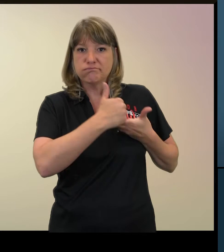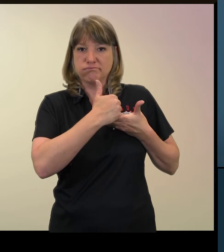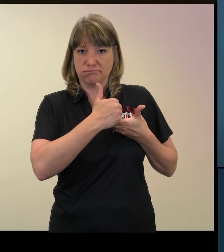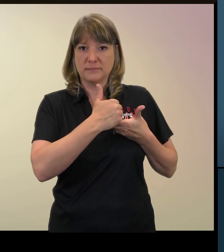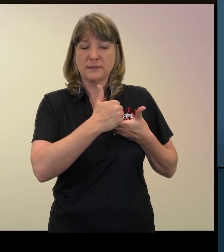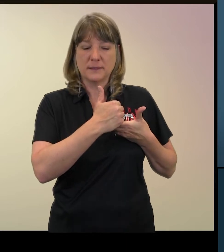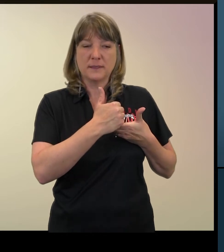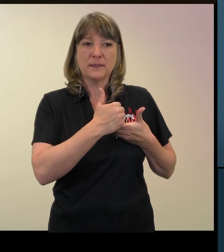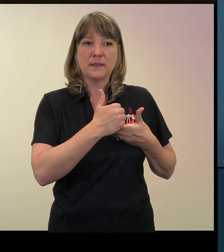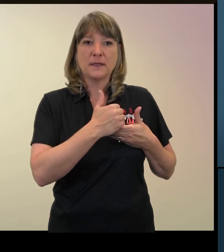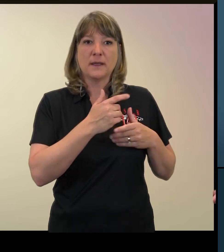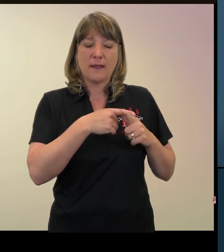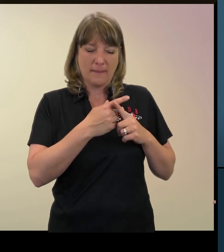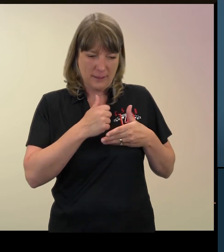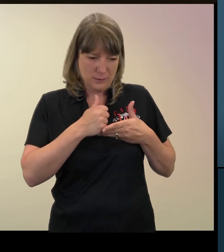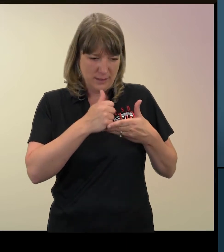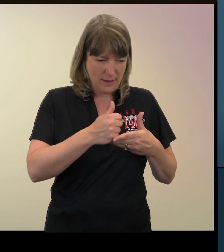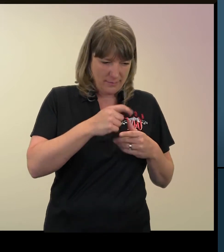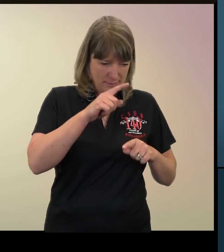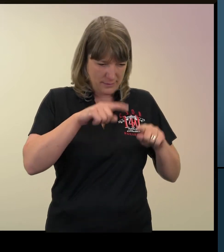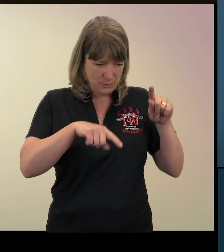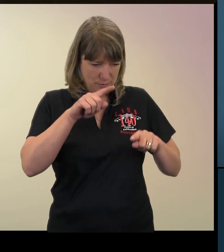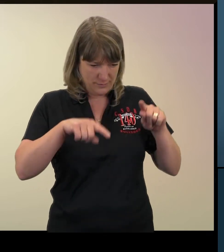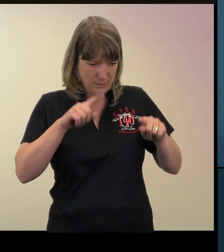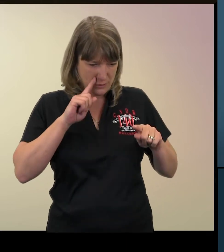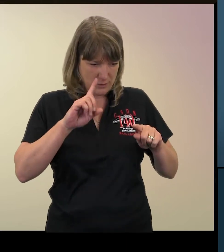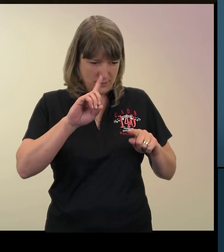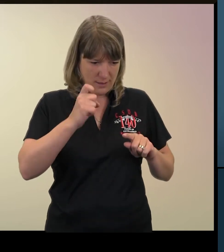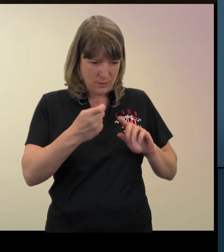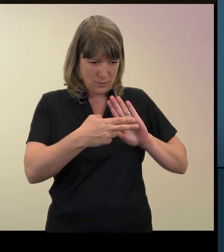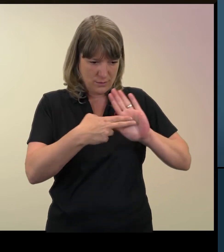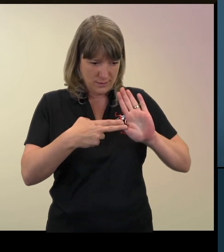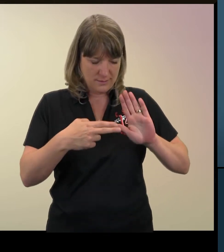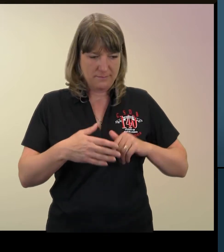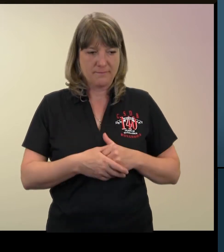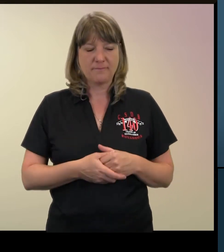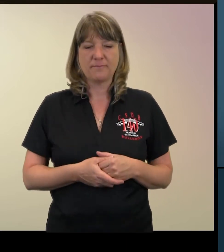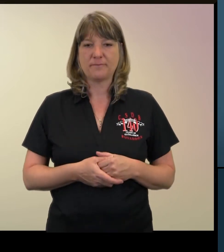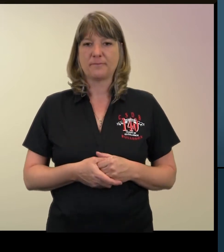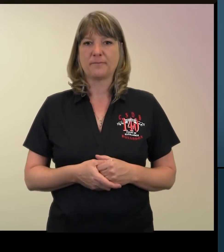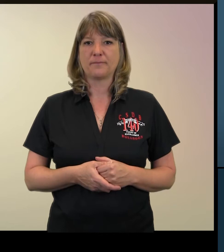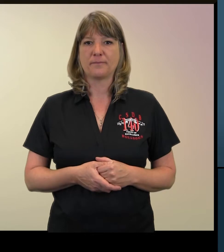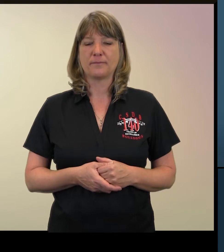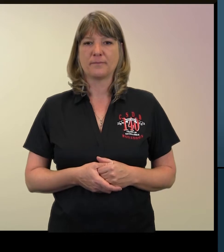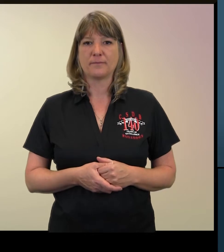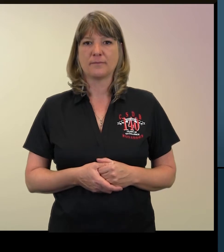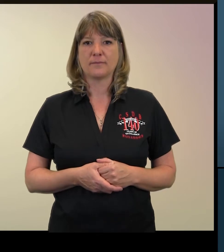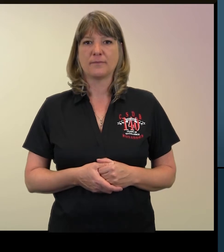gathering information to assist with that differential diagnosis.